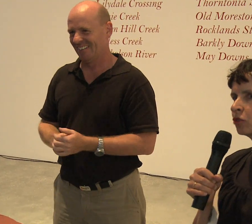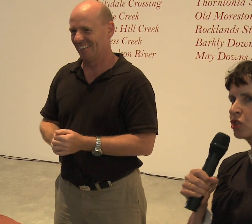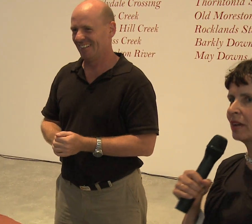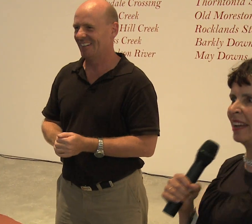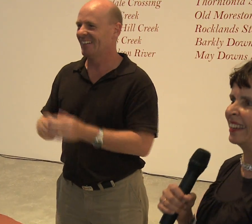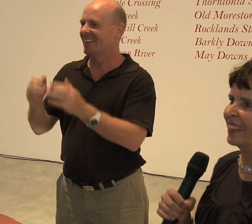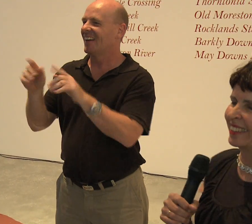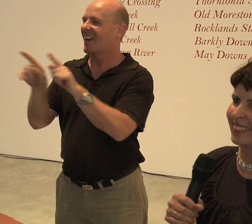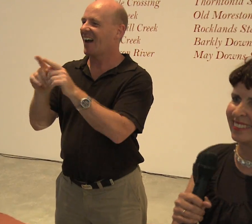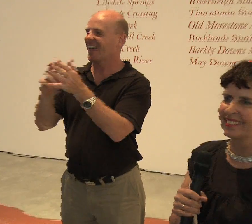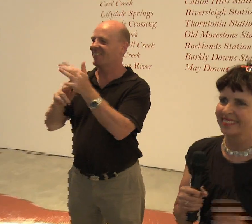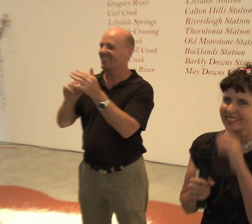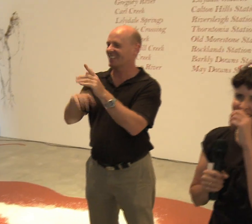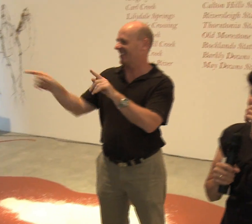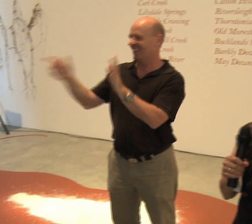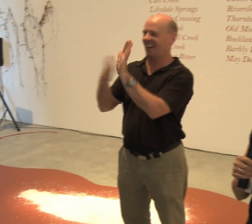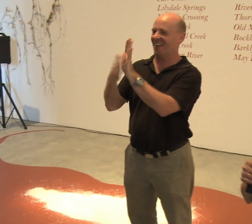a vessel shape.